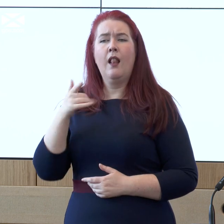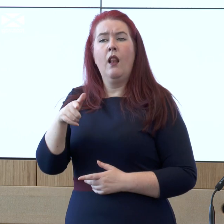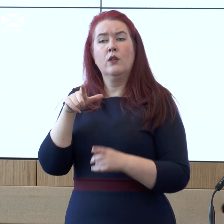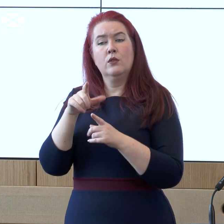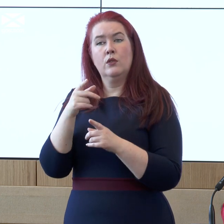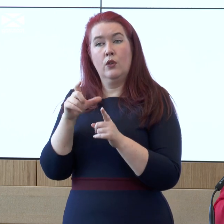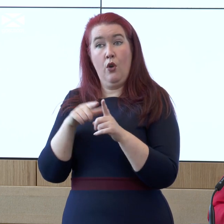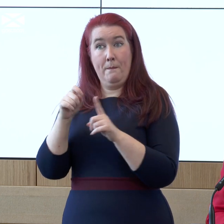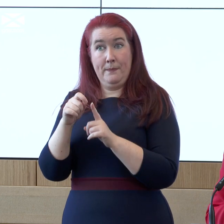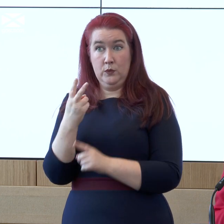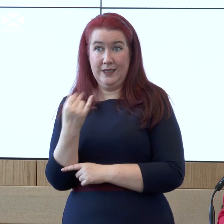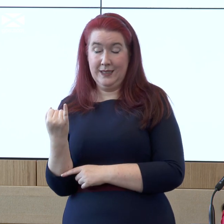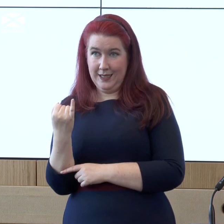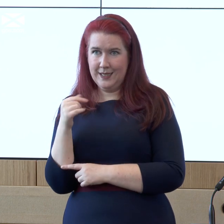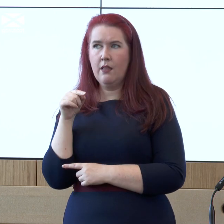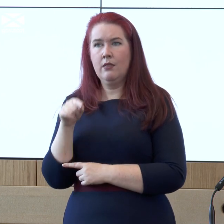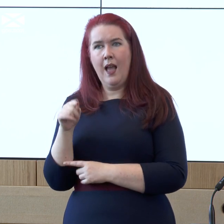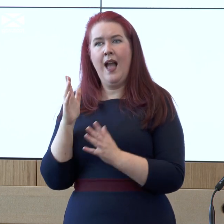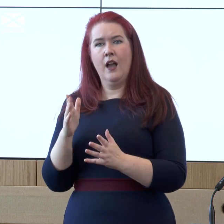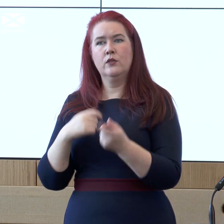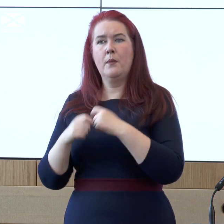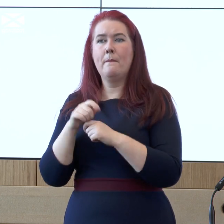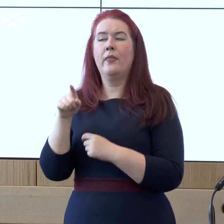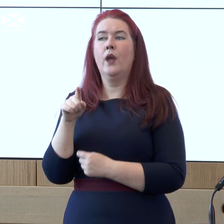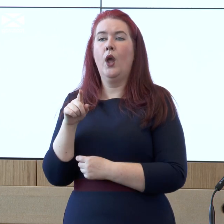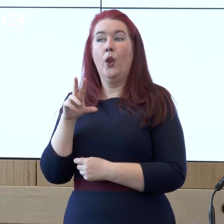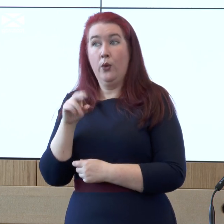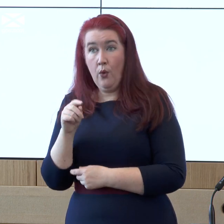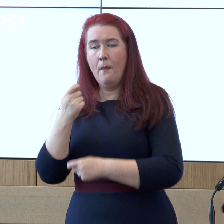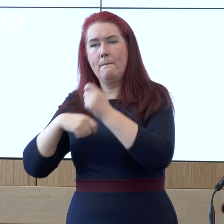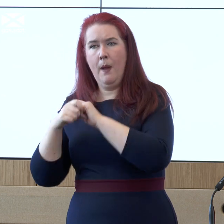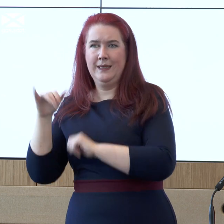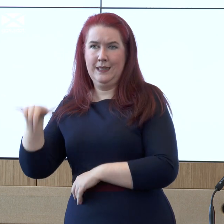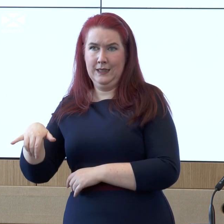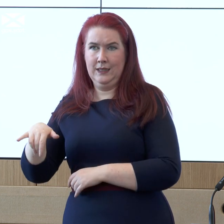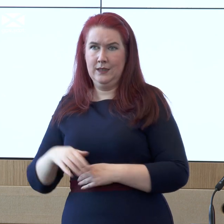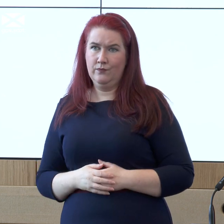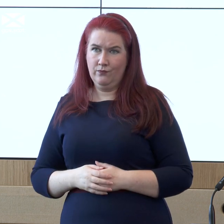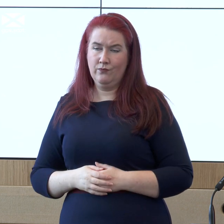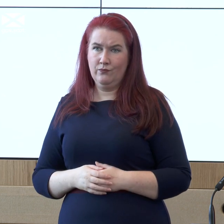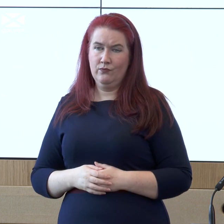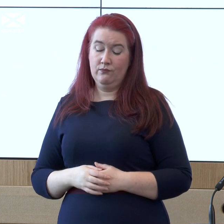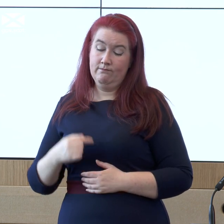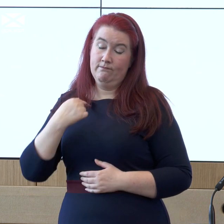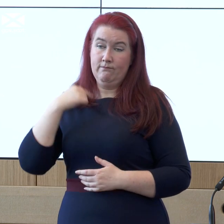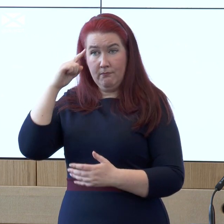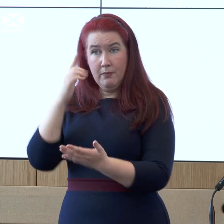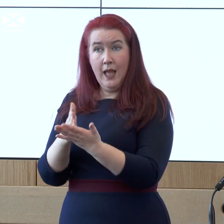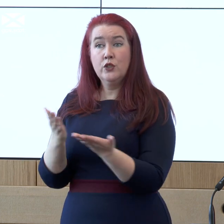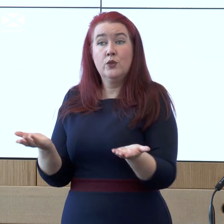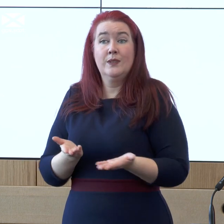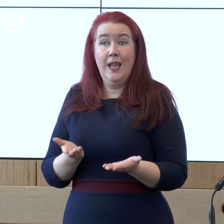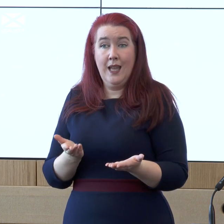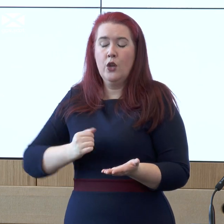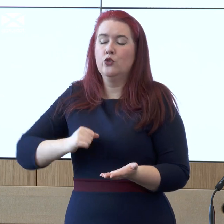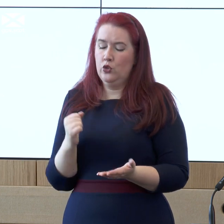COP26 is that it starts to turn that no into yes. So my pledge today is that the Scottish Government